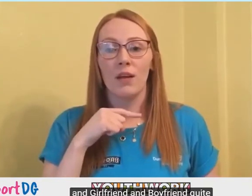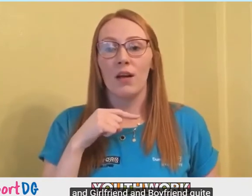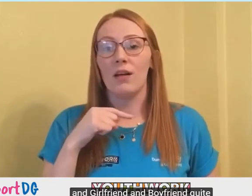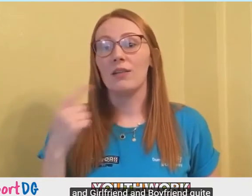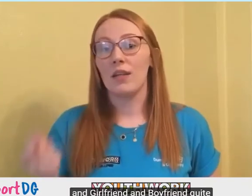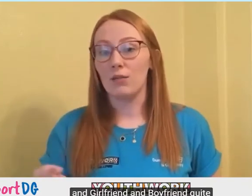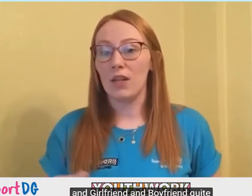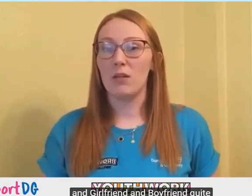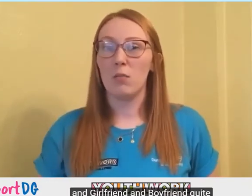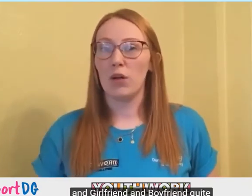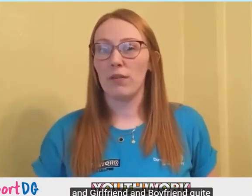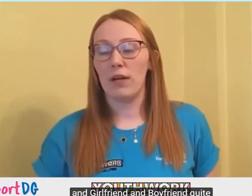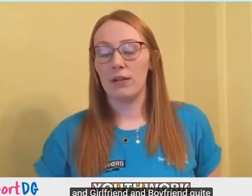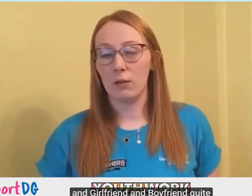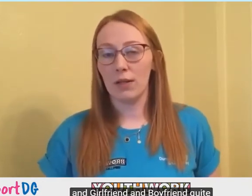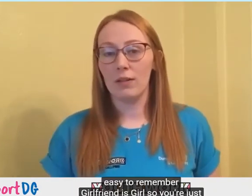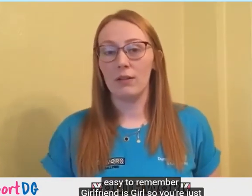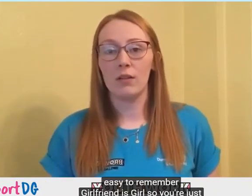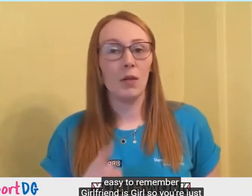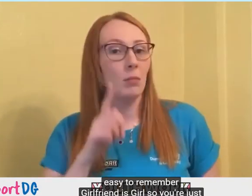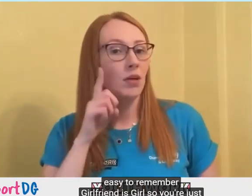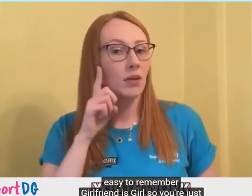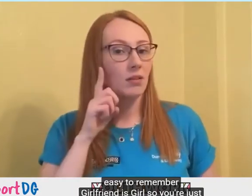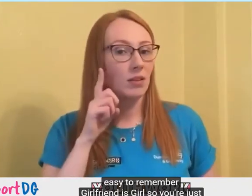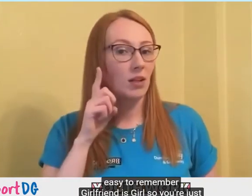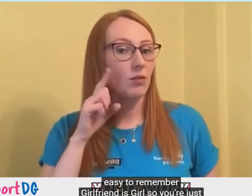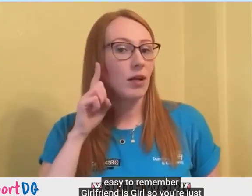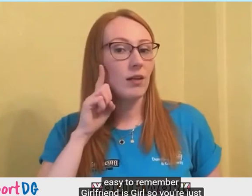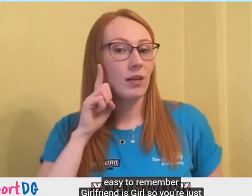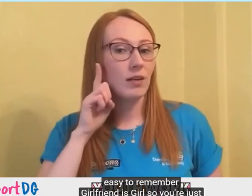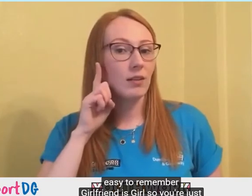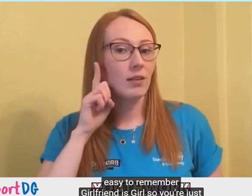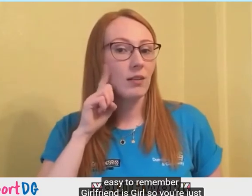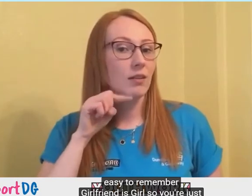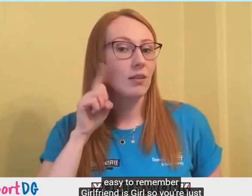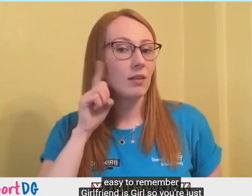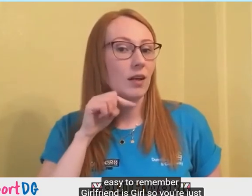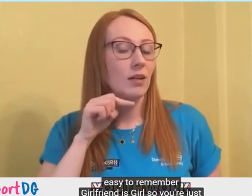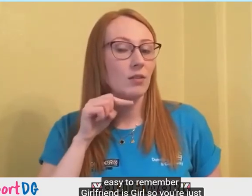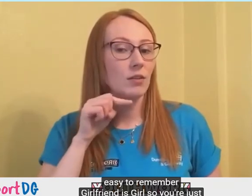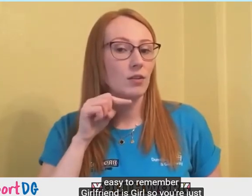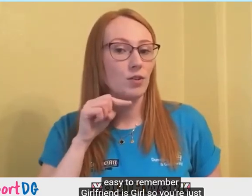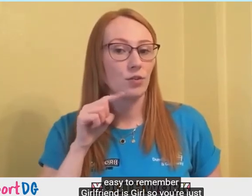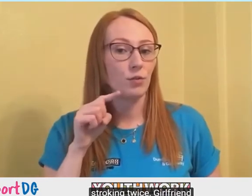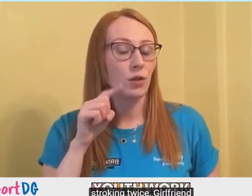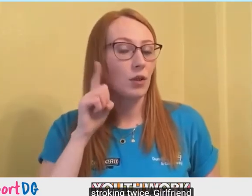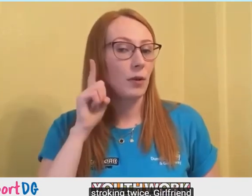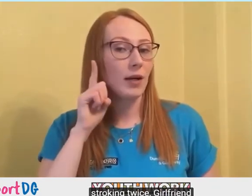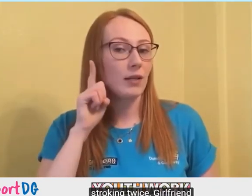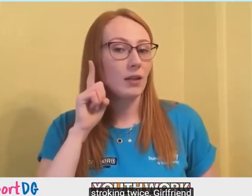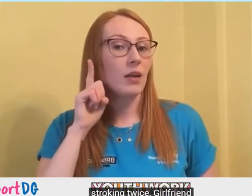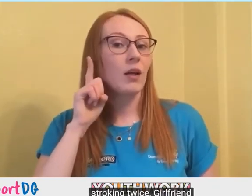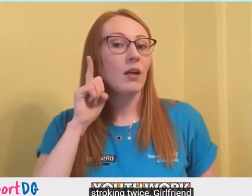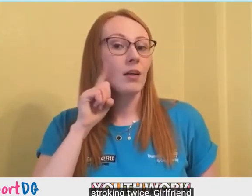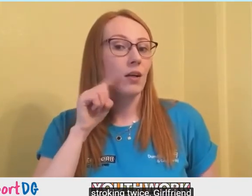And girlfriend and boyfriend, quite easy to remember. Girlfriend is girl, so you're just stroking twice.